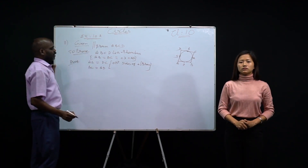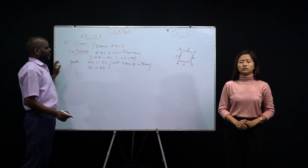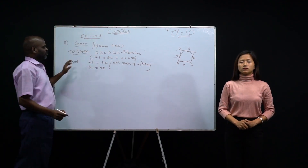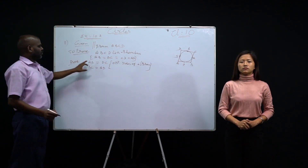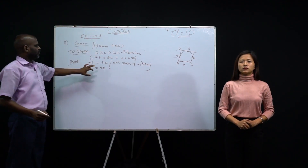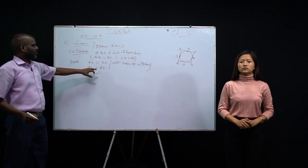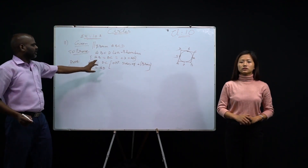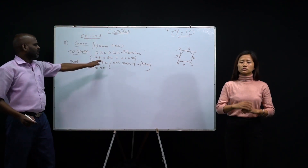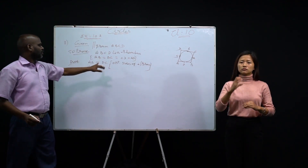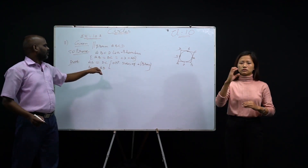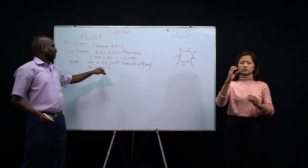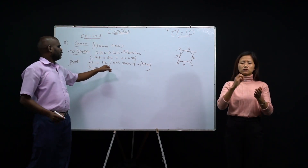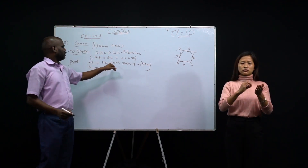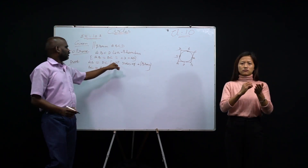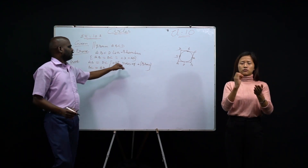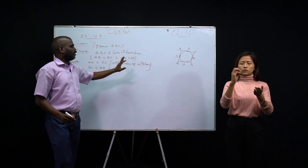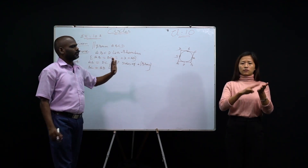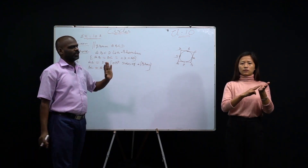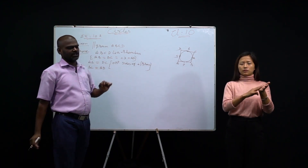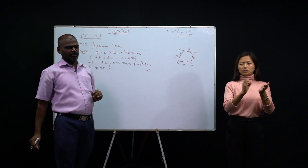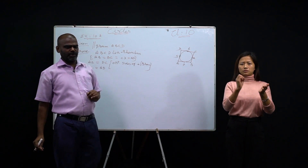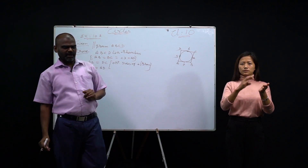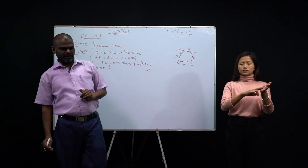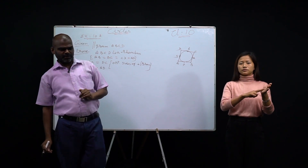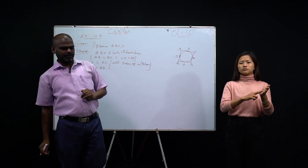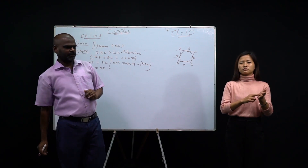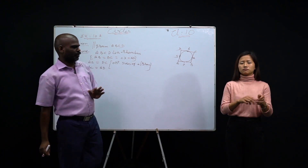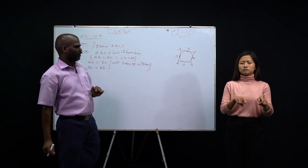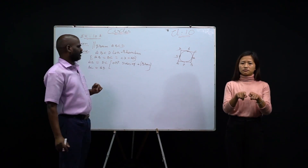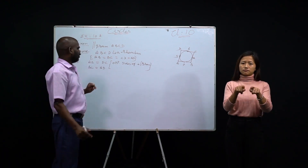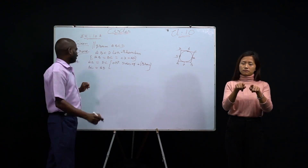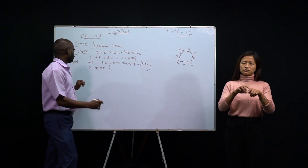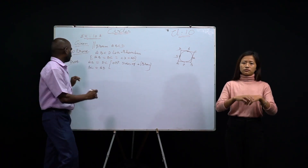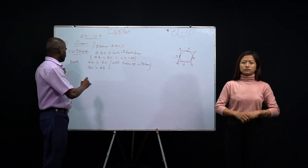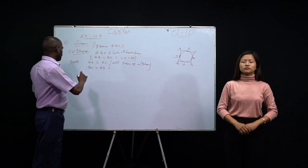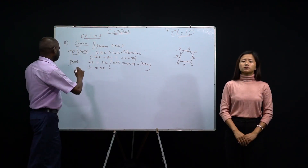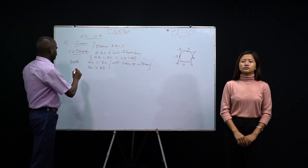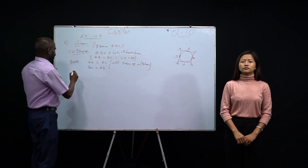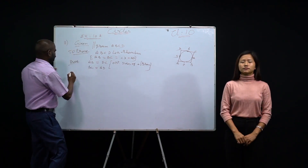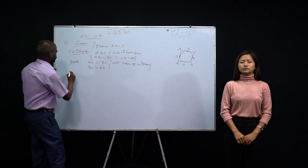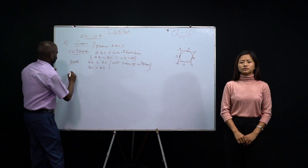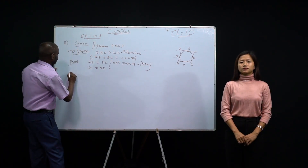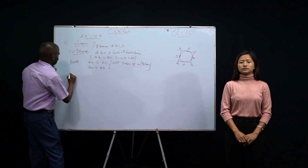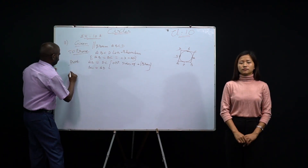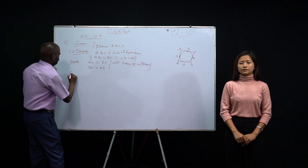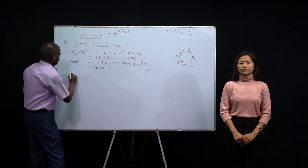It's a common both, right? Opposites of a parallelograms. Okay, now come.